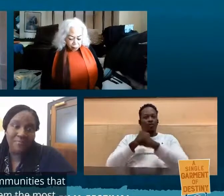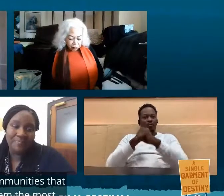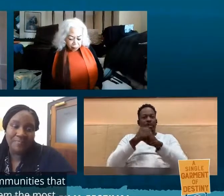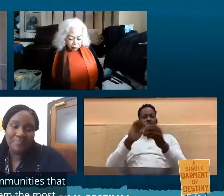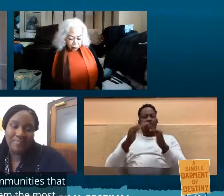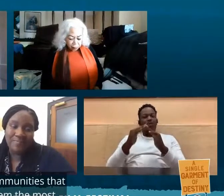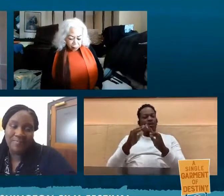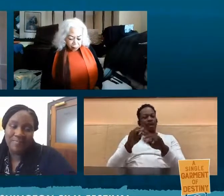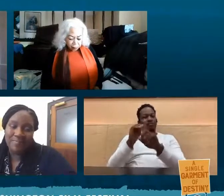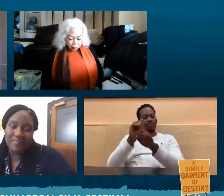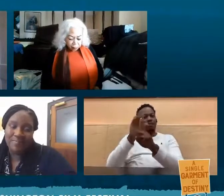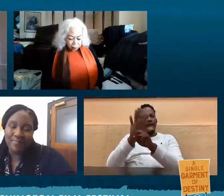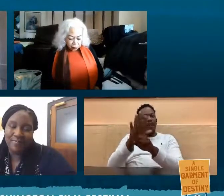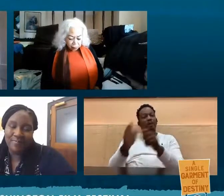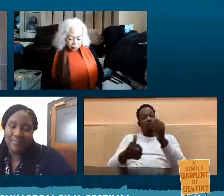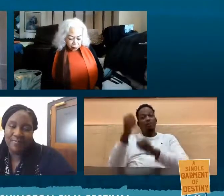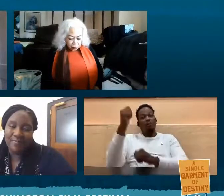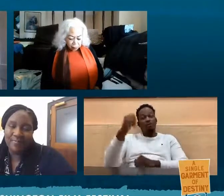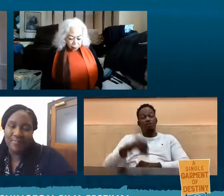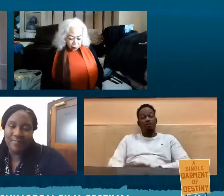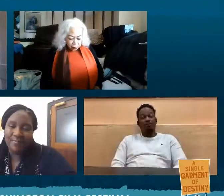the most.